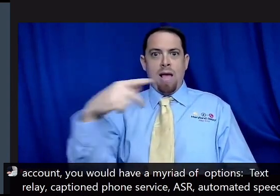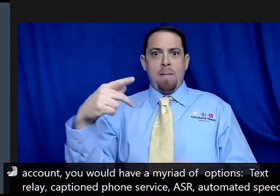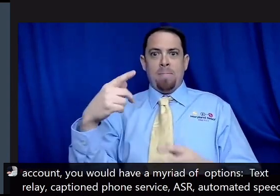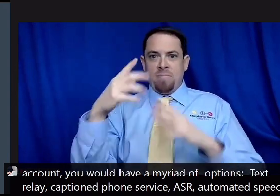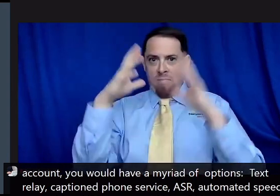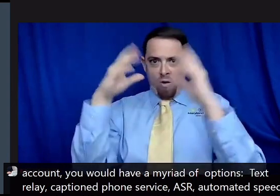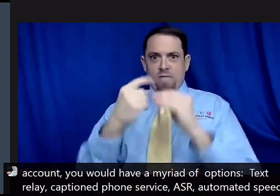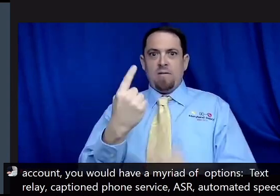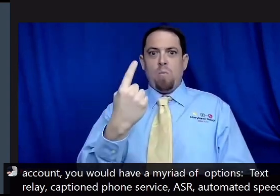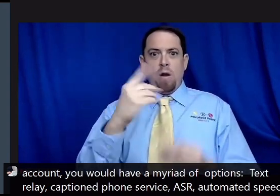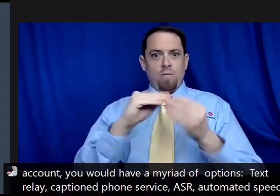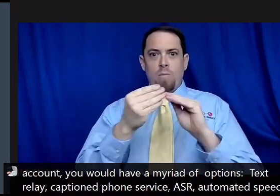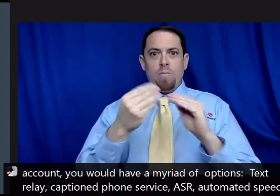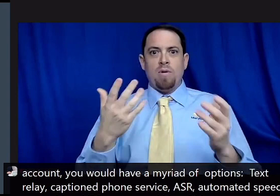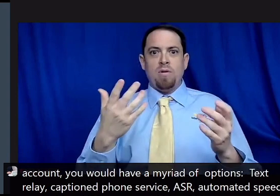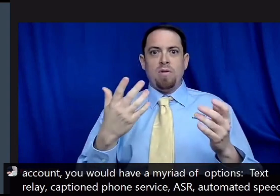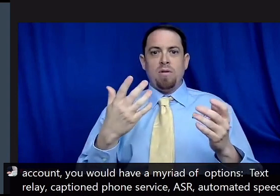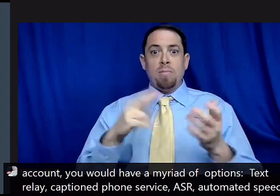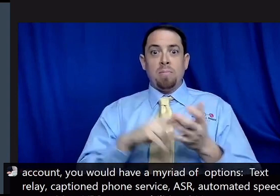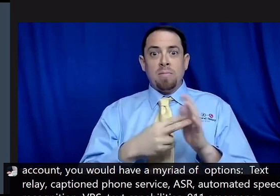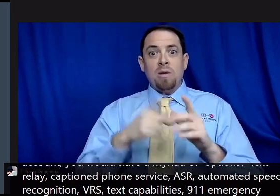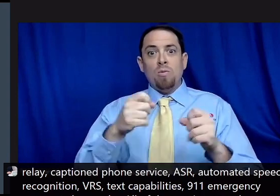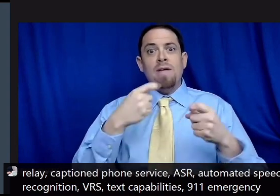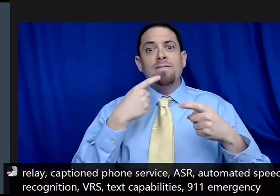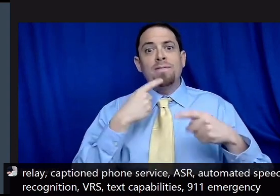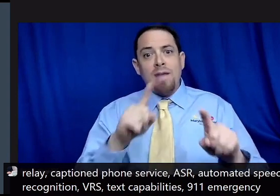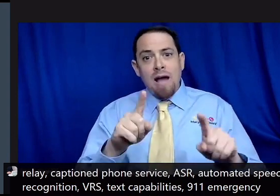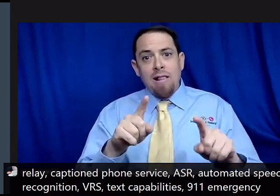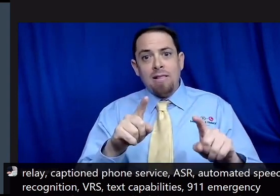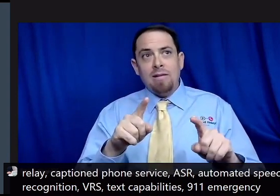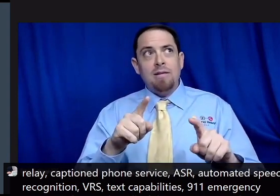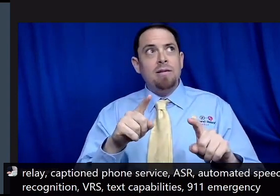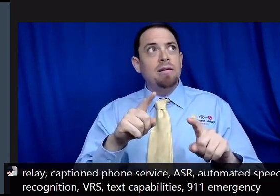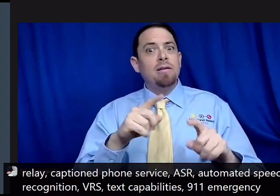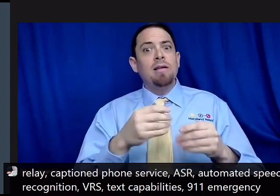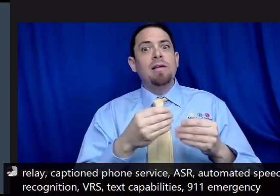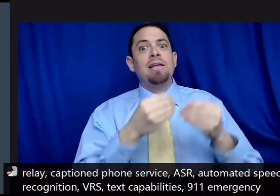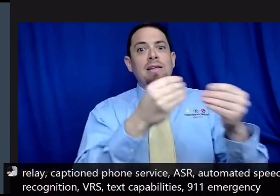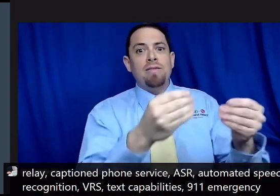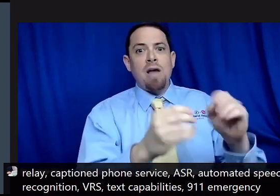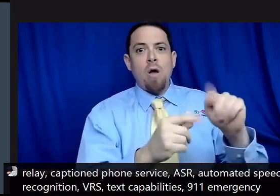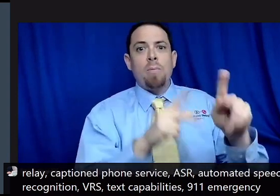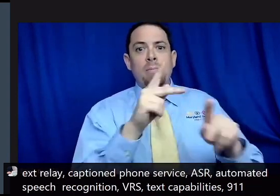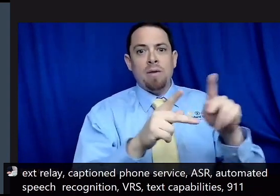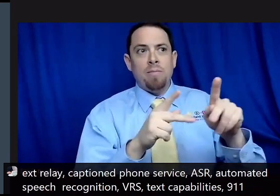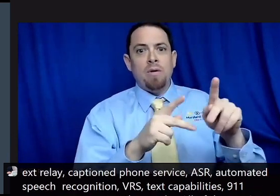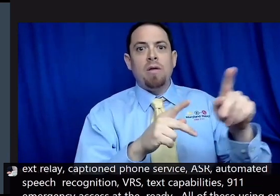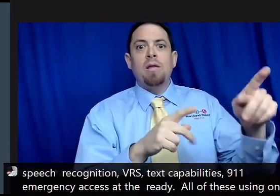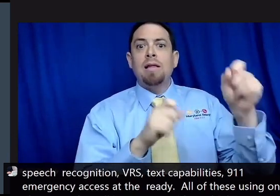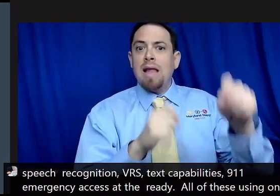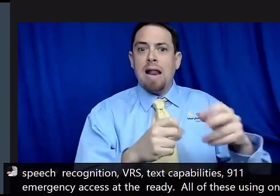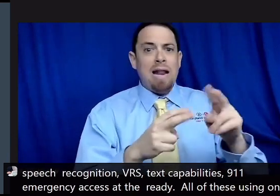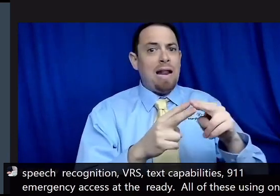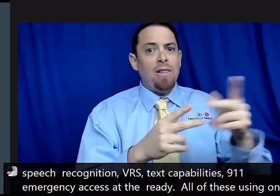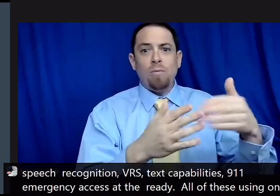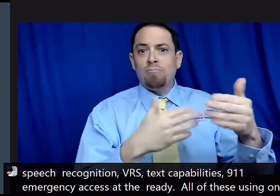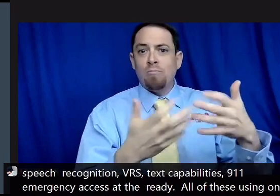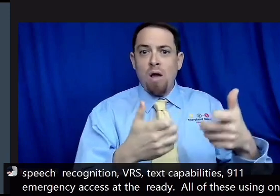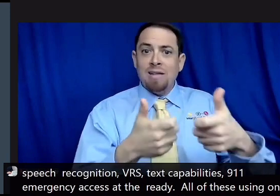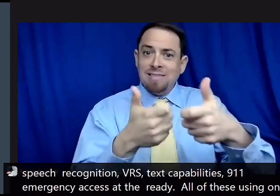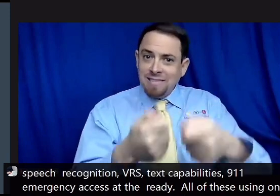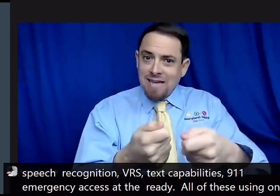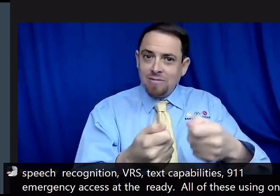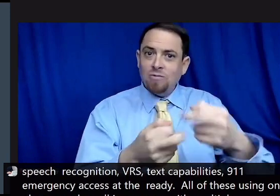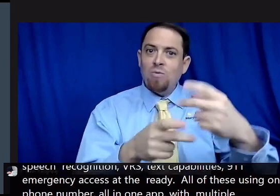using one phone number, all in one app with multiple endpoints, which means you as a user would finally have the